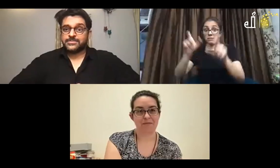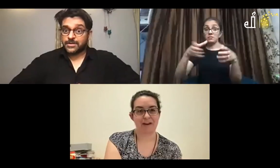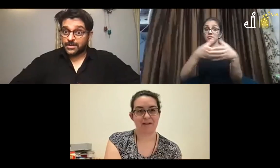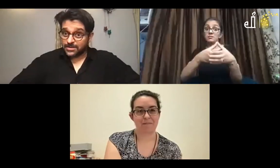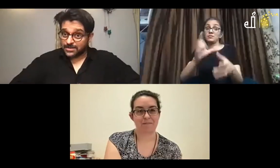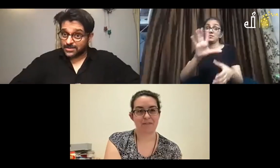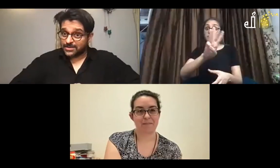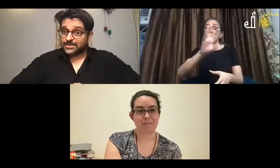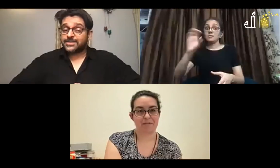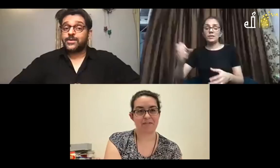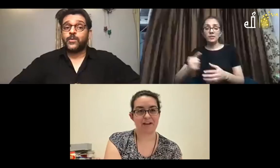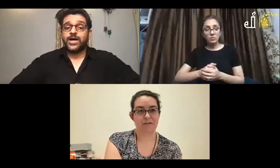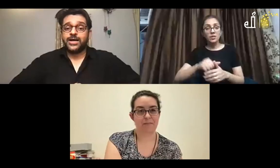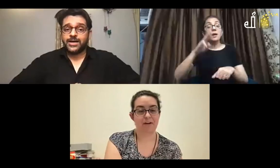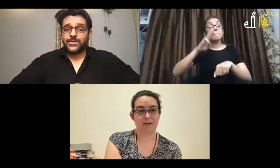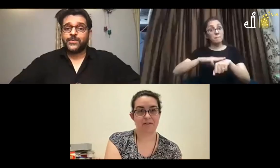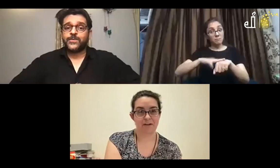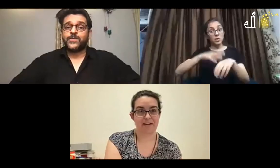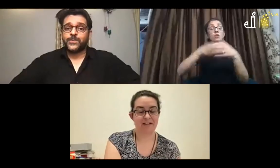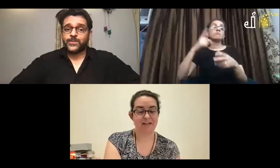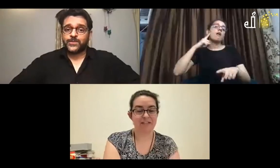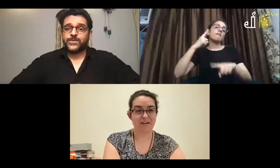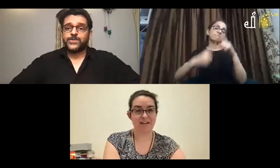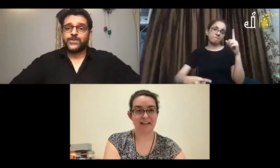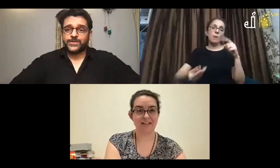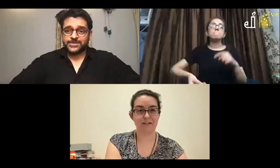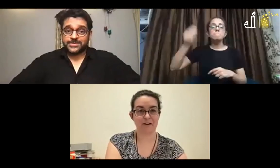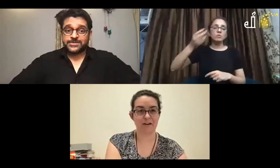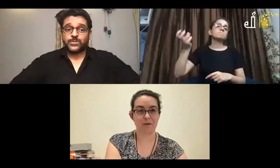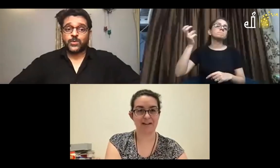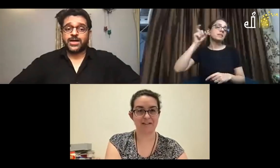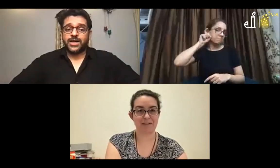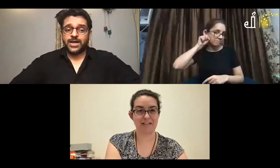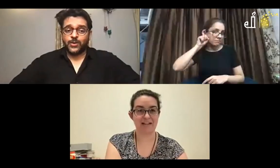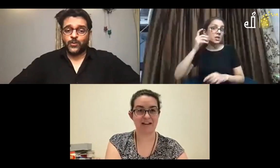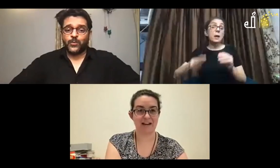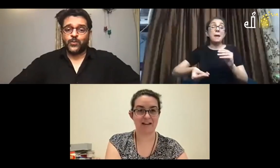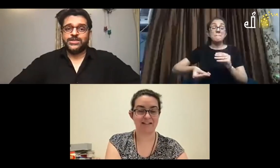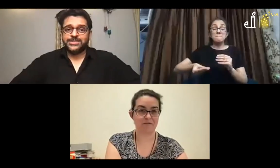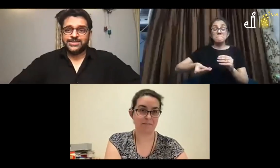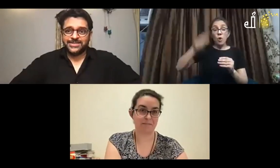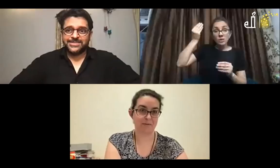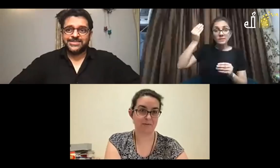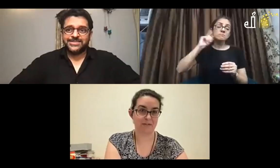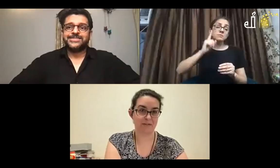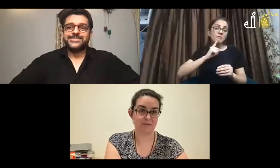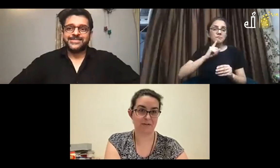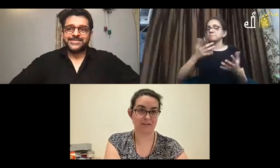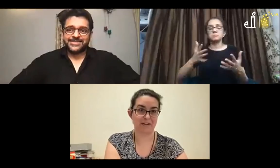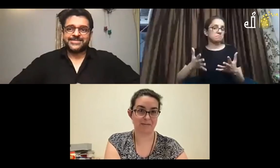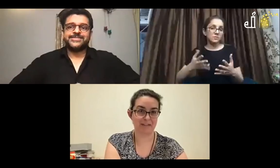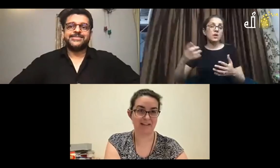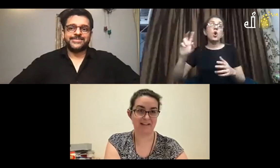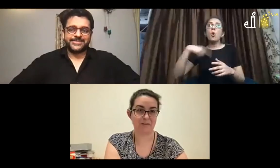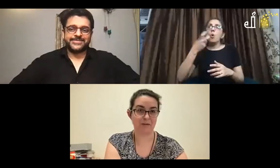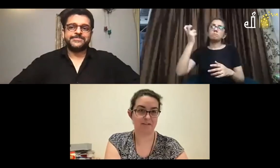of the members of that group are hard of hearing and use hearing aids. There aren't quite as many deaf people who use